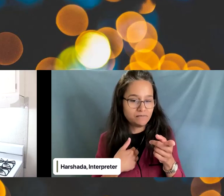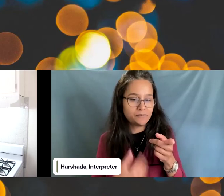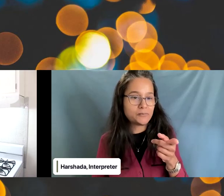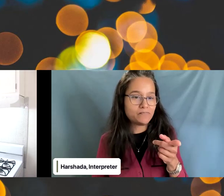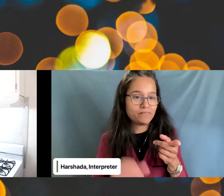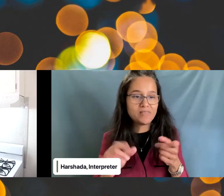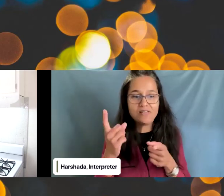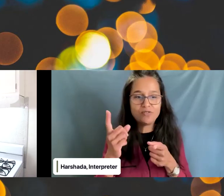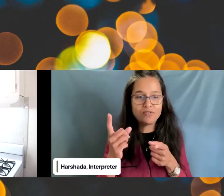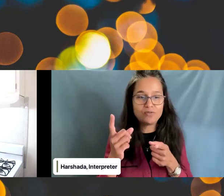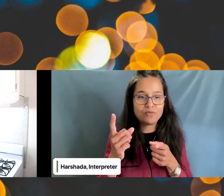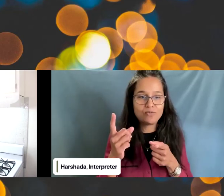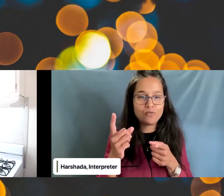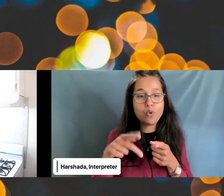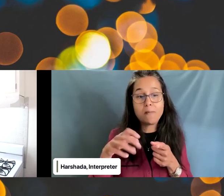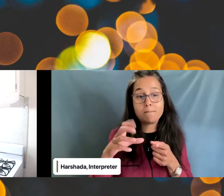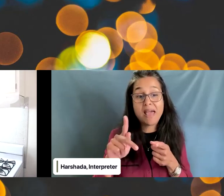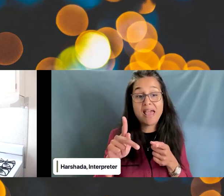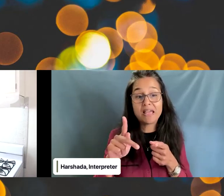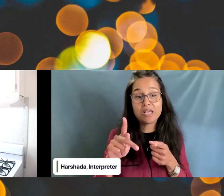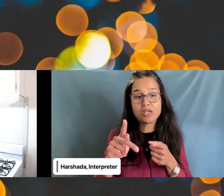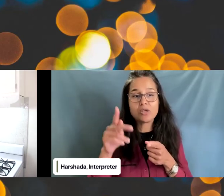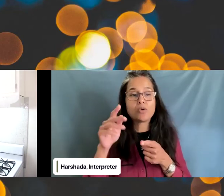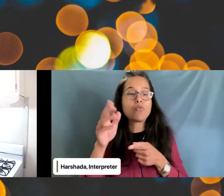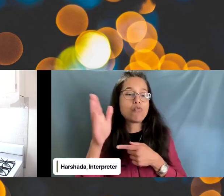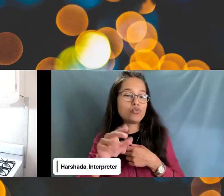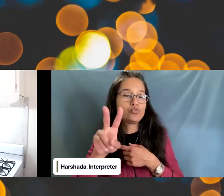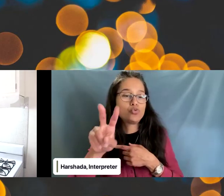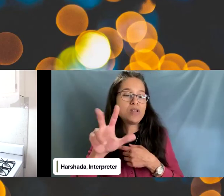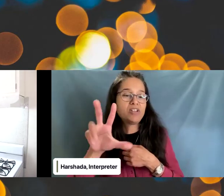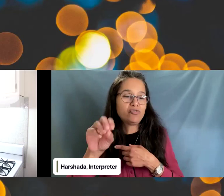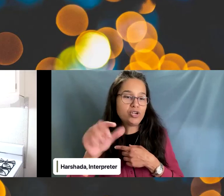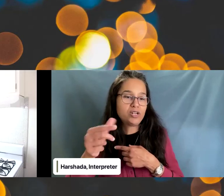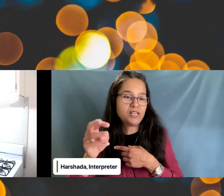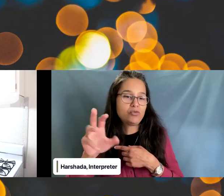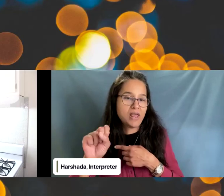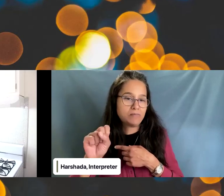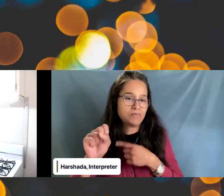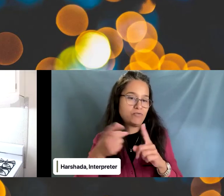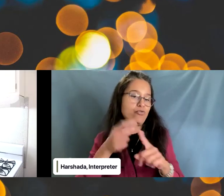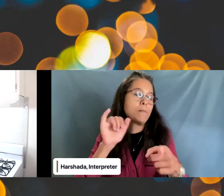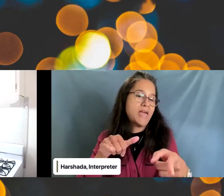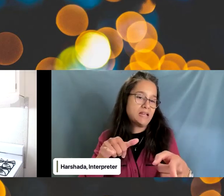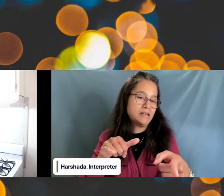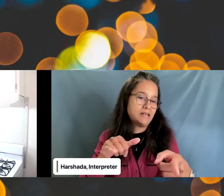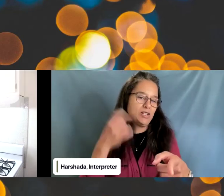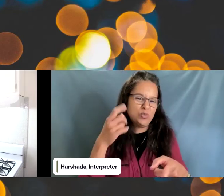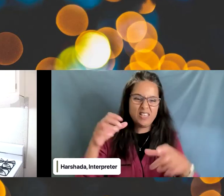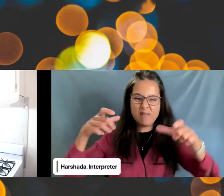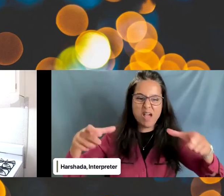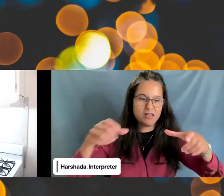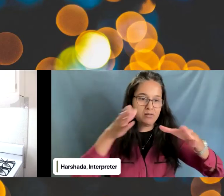1 pack or 230 grams of raspberries. You know, the 1 pack from these guys, like 1/2 of those